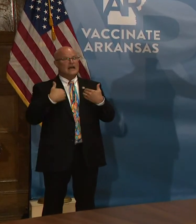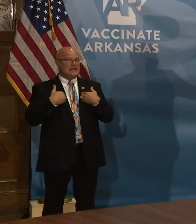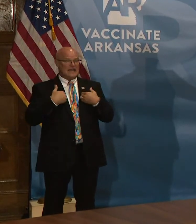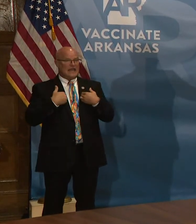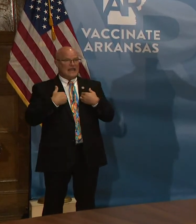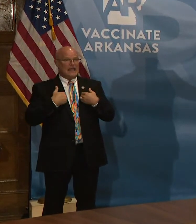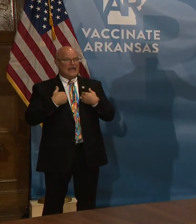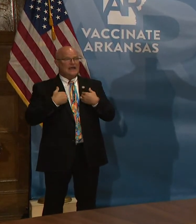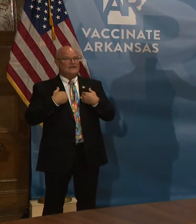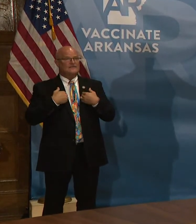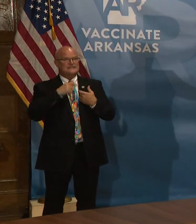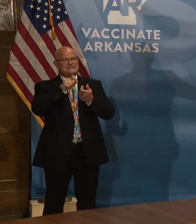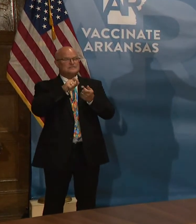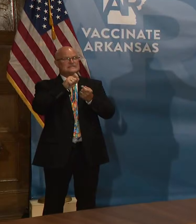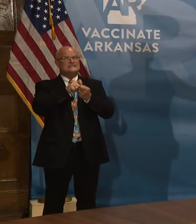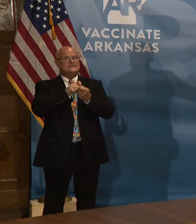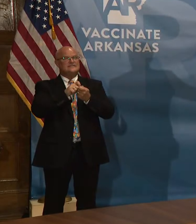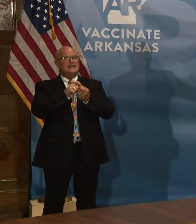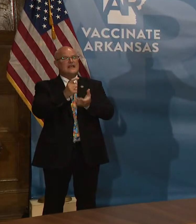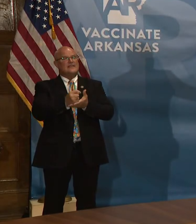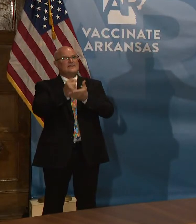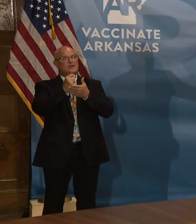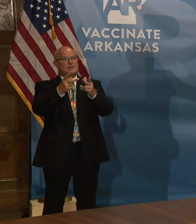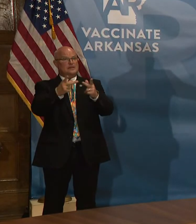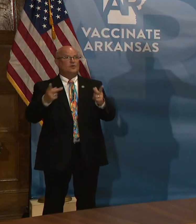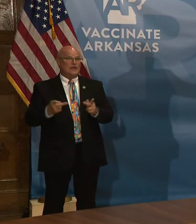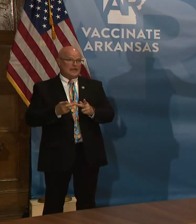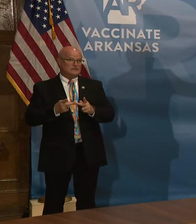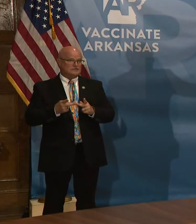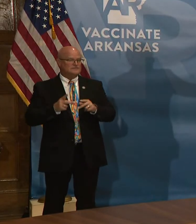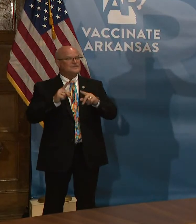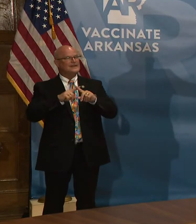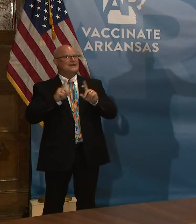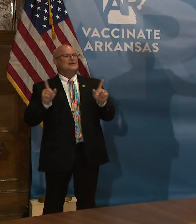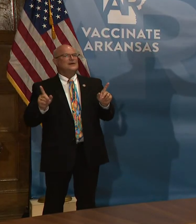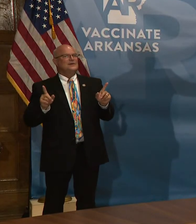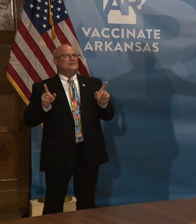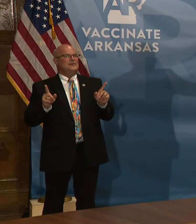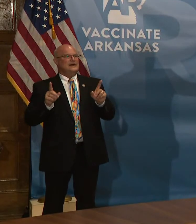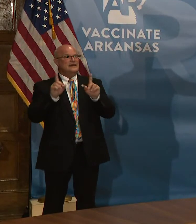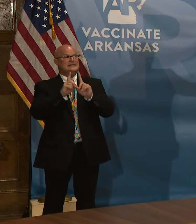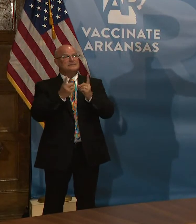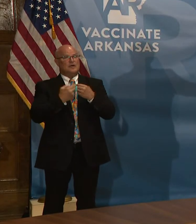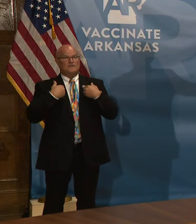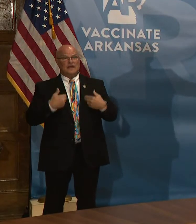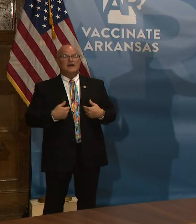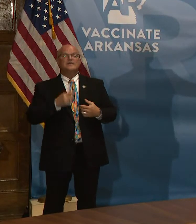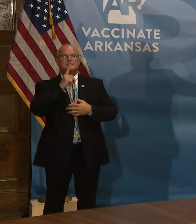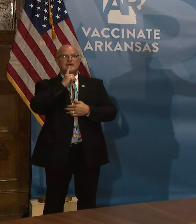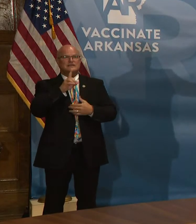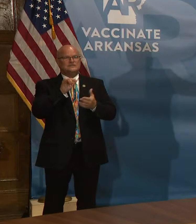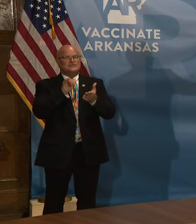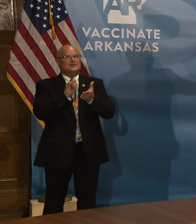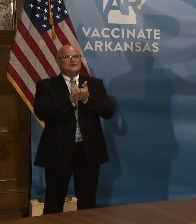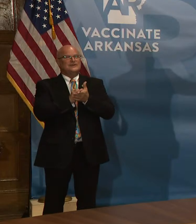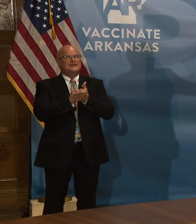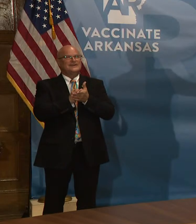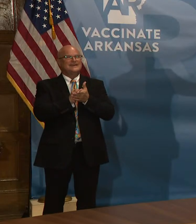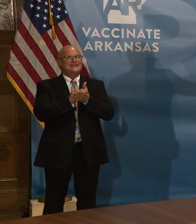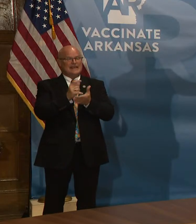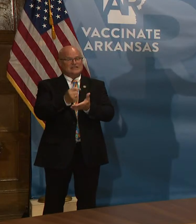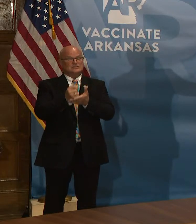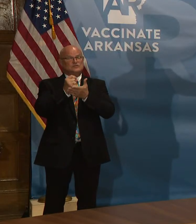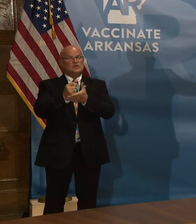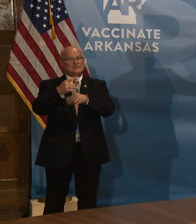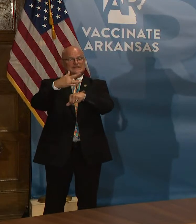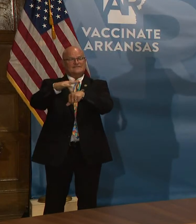have a specific therapy location, but the Department of Health can make sure that